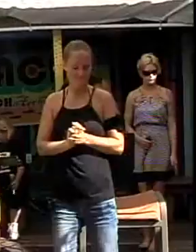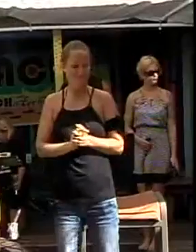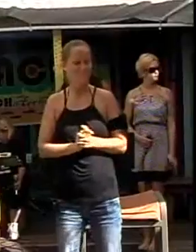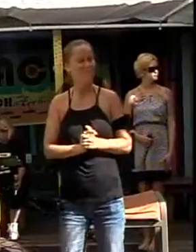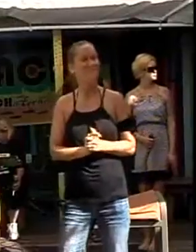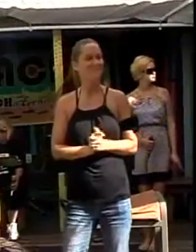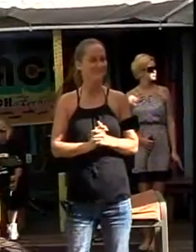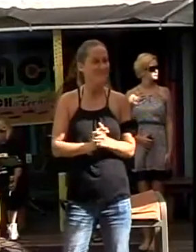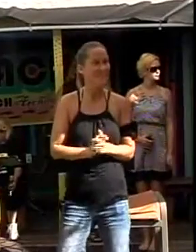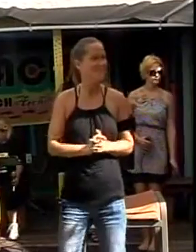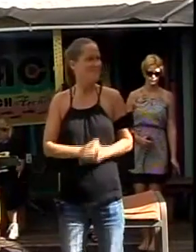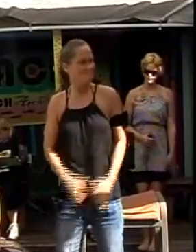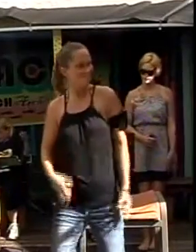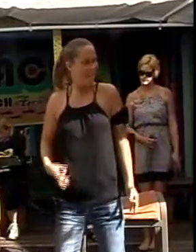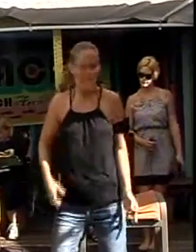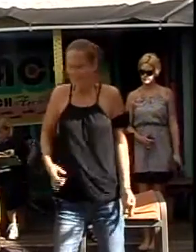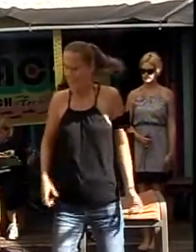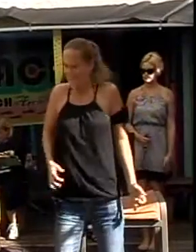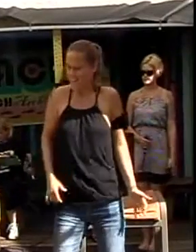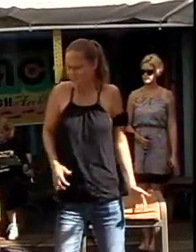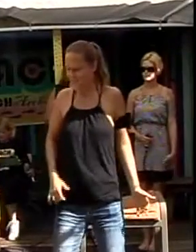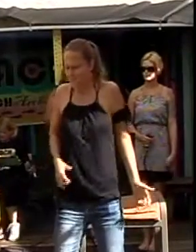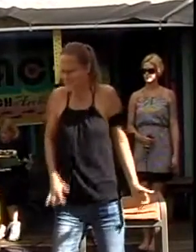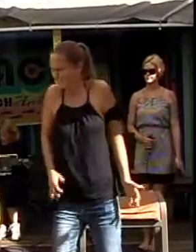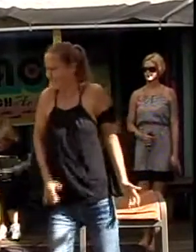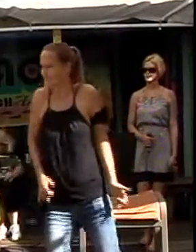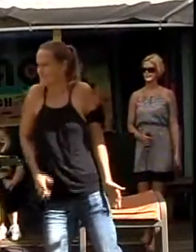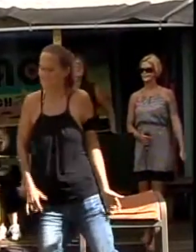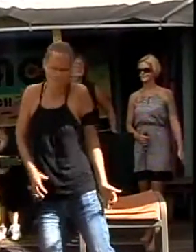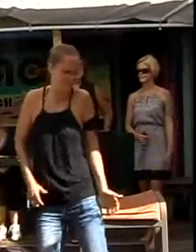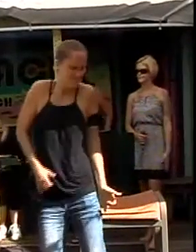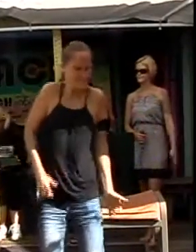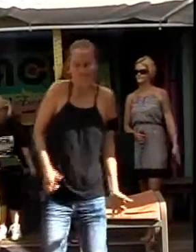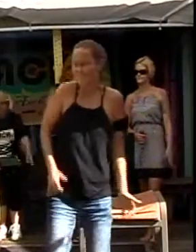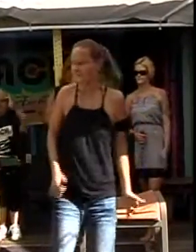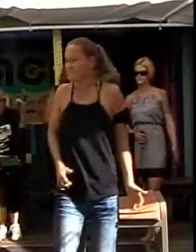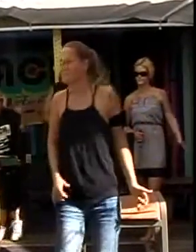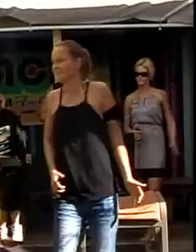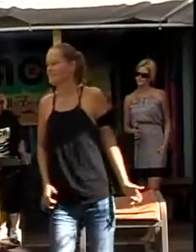Yeah. Uh-oh. Cousin Vern came out of the woods.